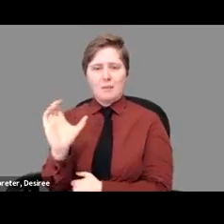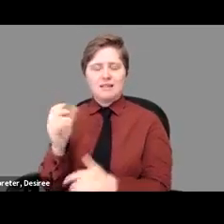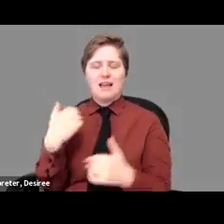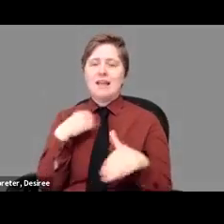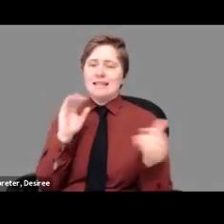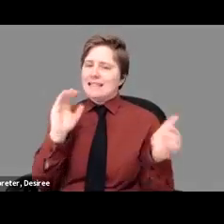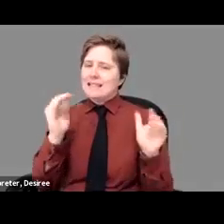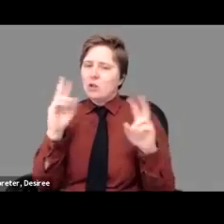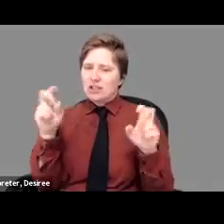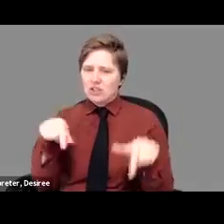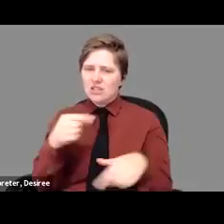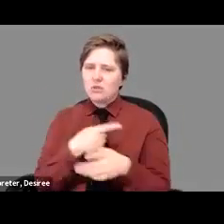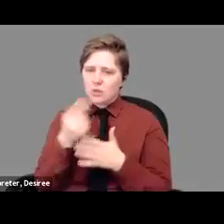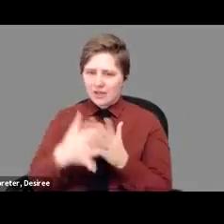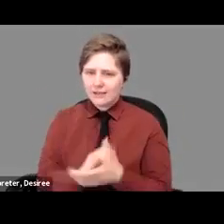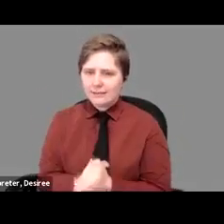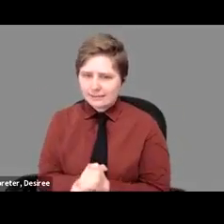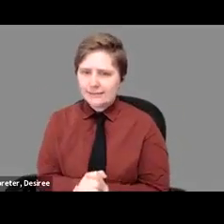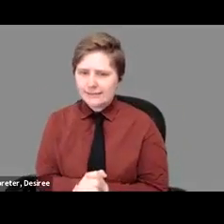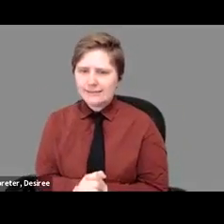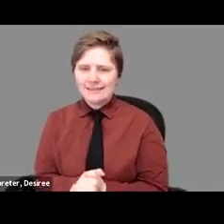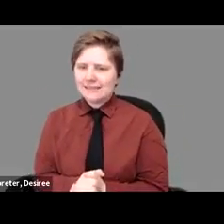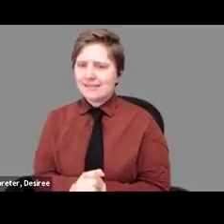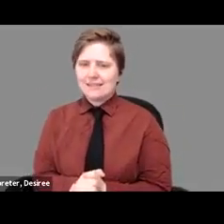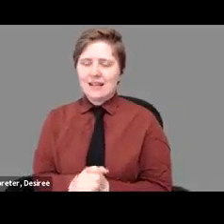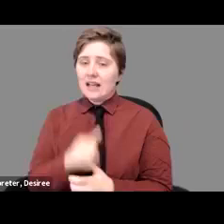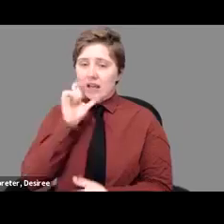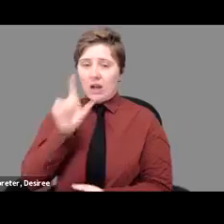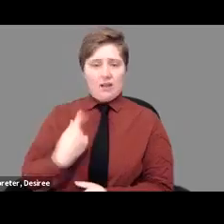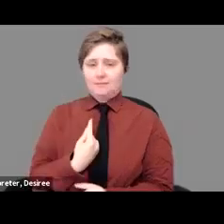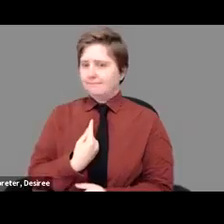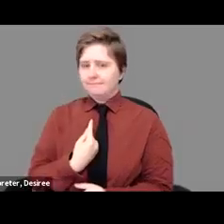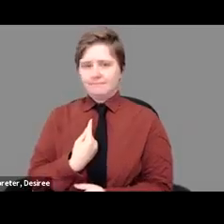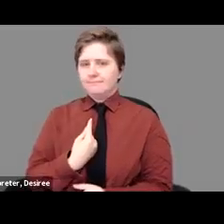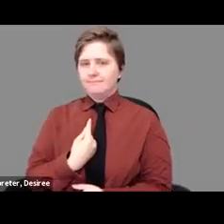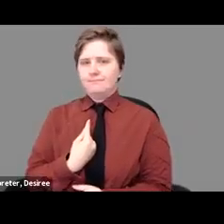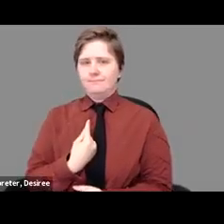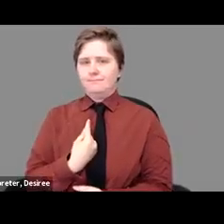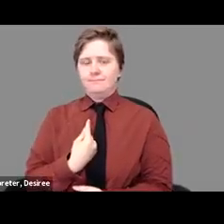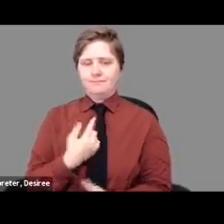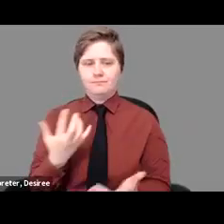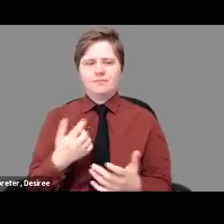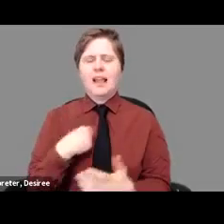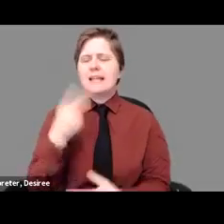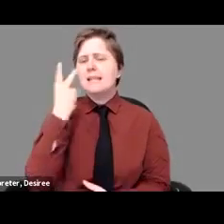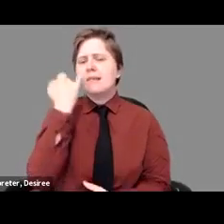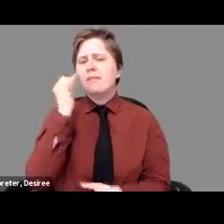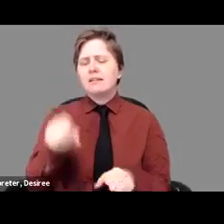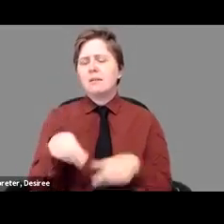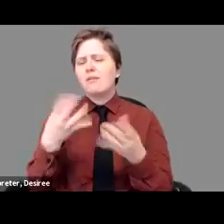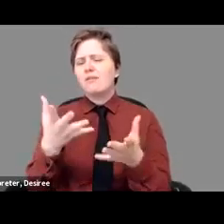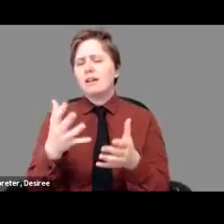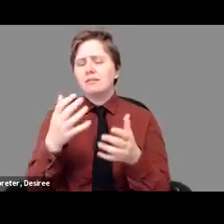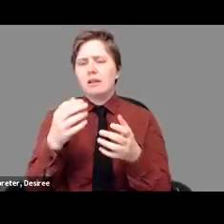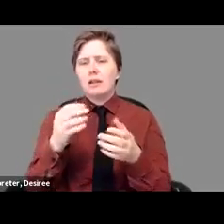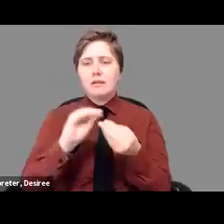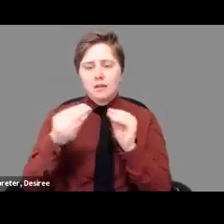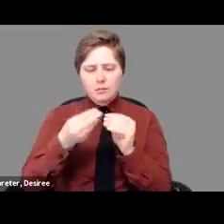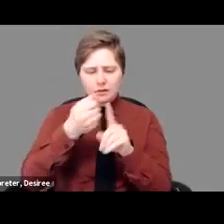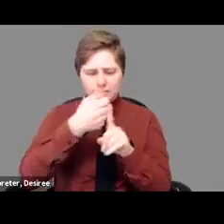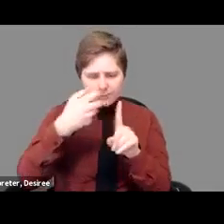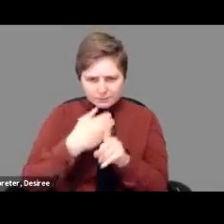over the weekend. So it just was not us relative to the overdose. I'll see if I can't get you some of those breakdowns